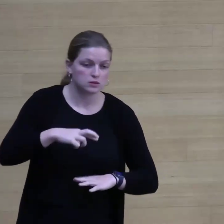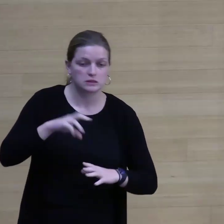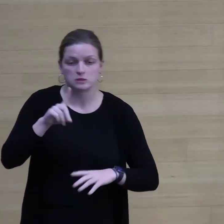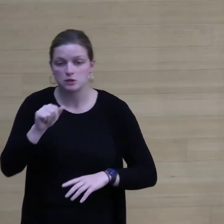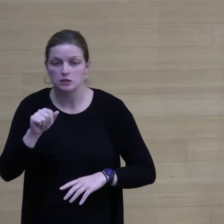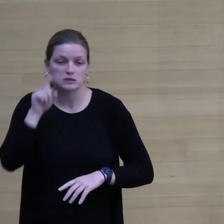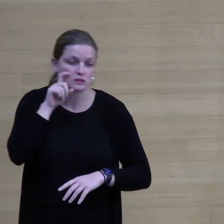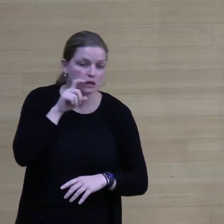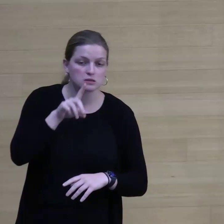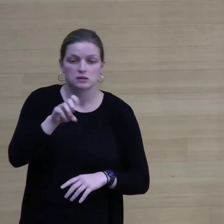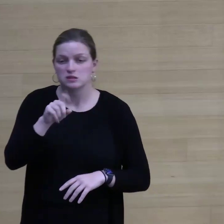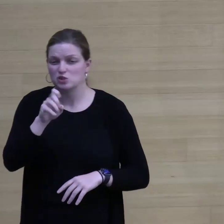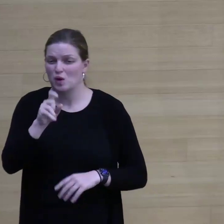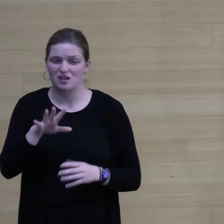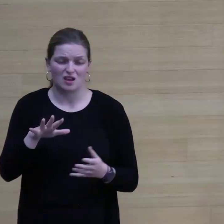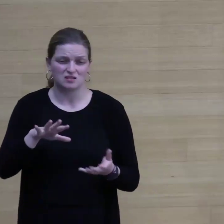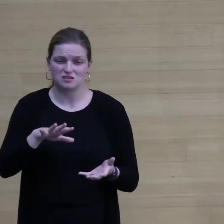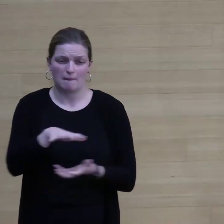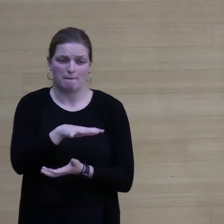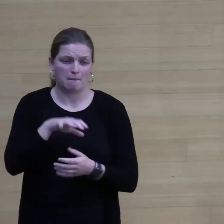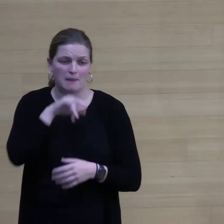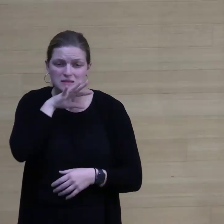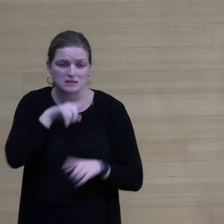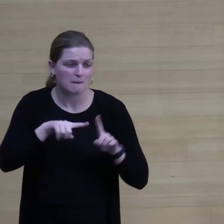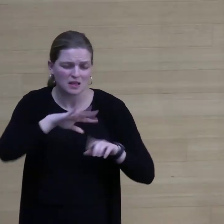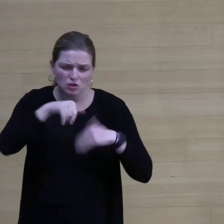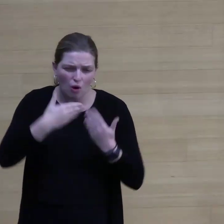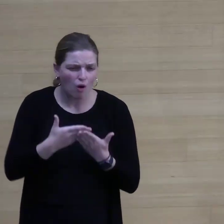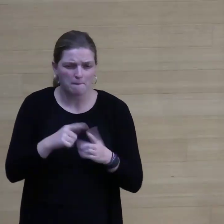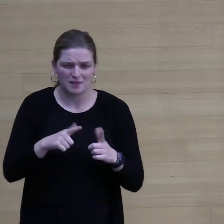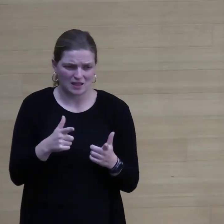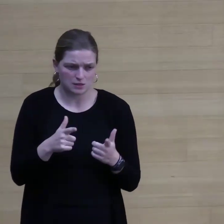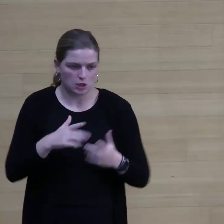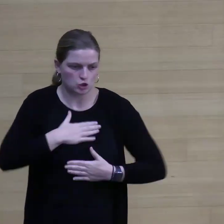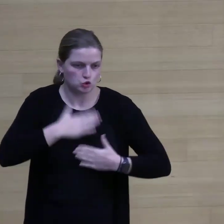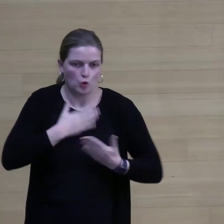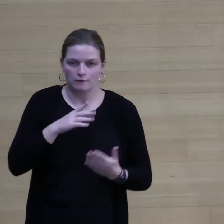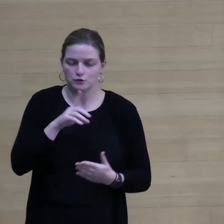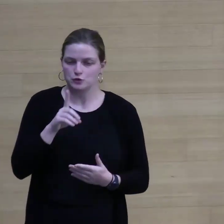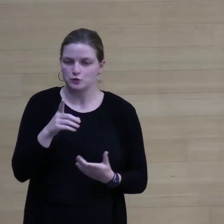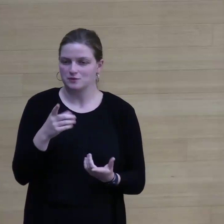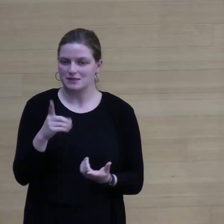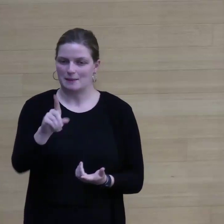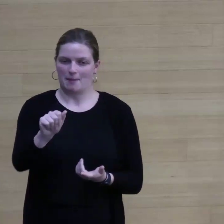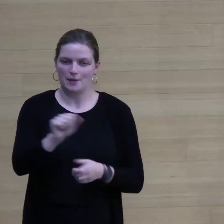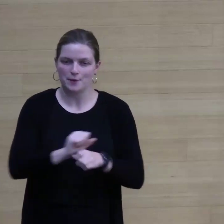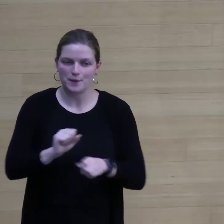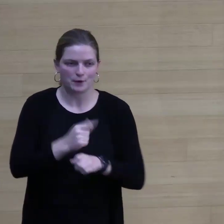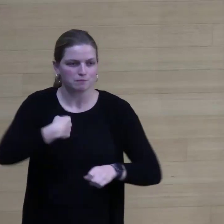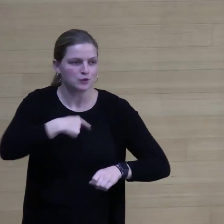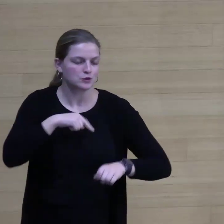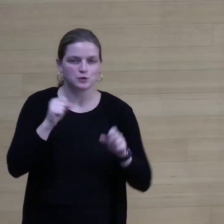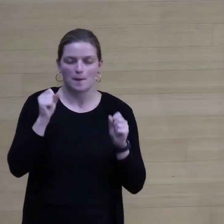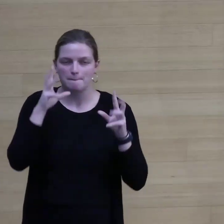sexuality. It's messy, but it's all messy. That's the joy of doing disability work. We are so delightfully